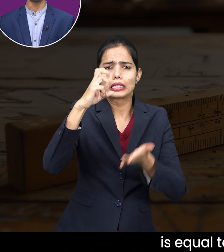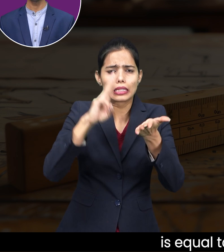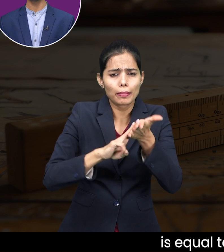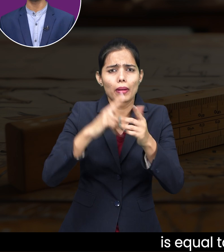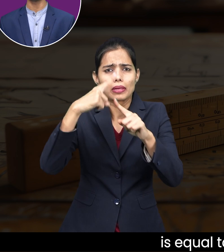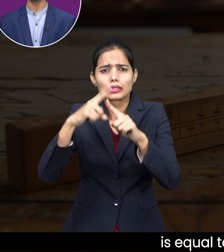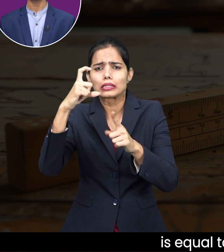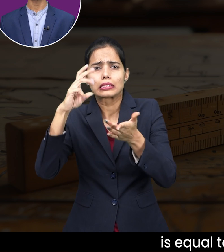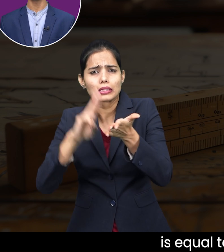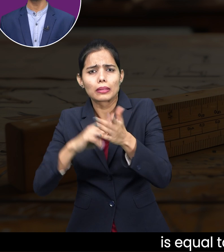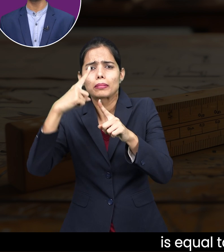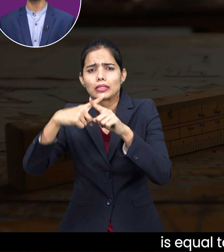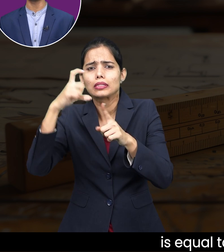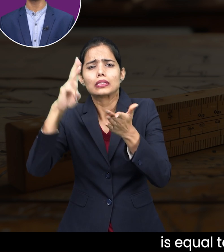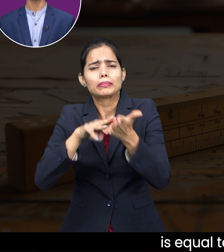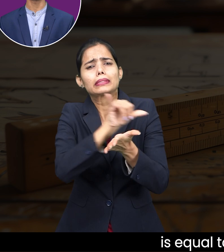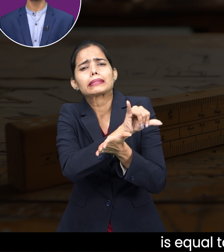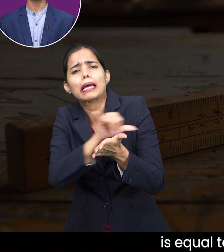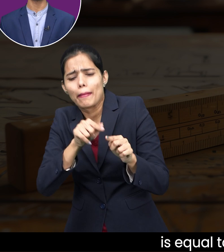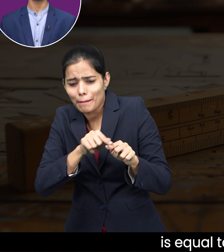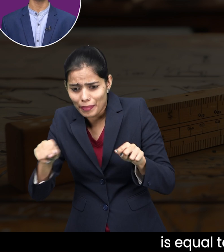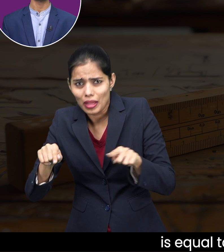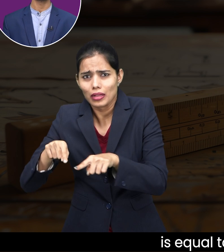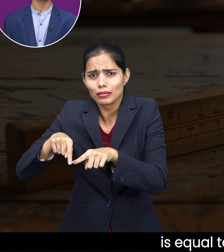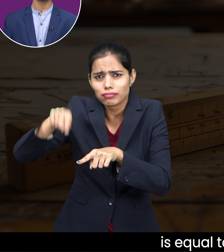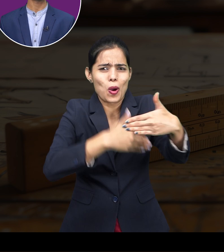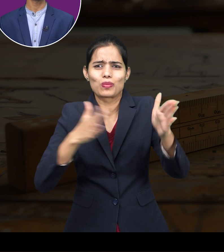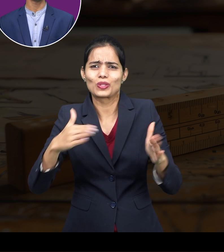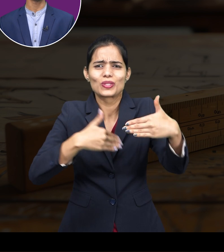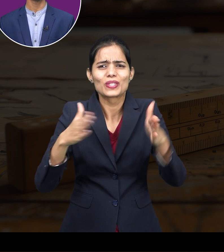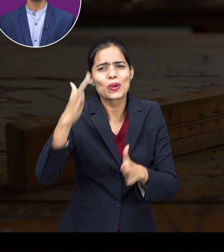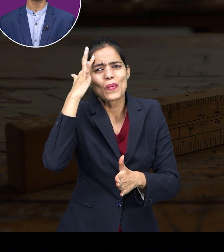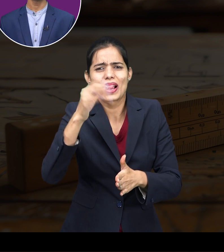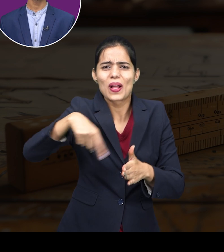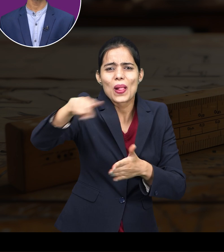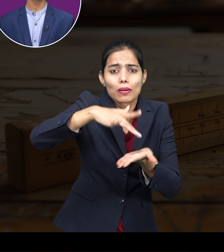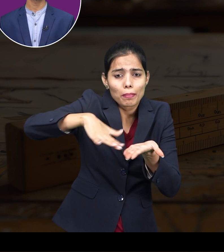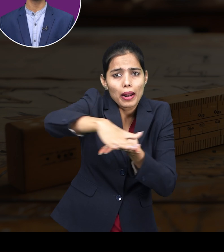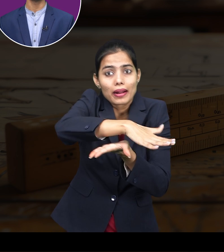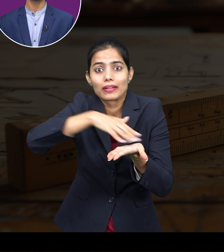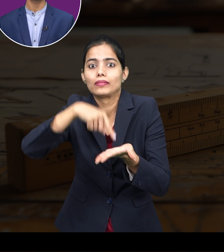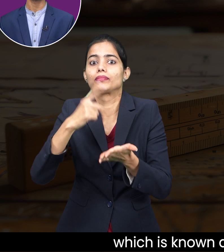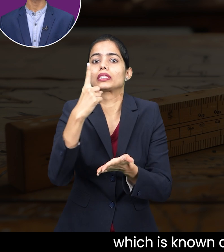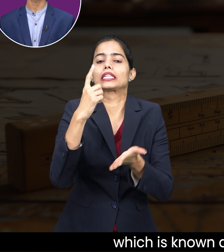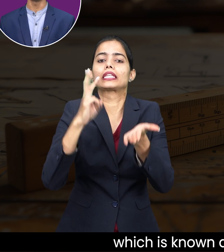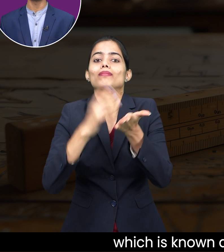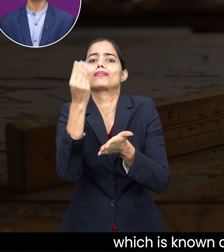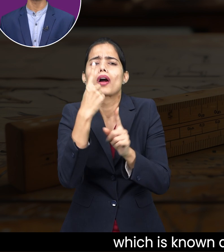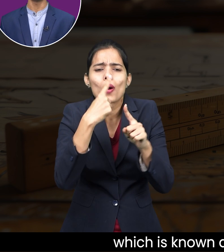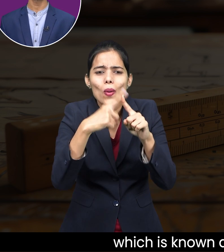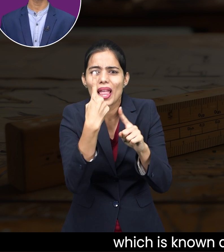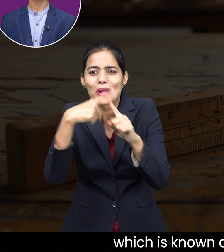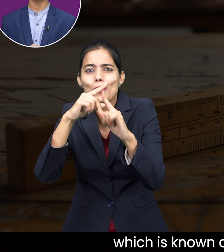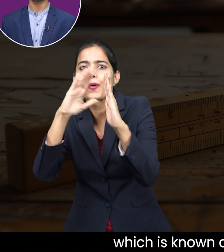1 centimeter into 1 centimeter into 1 centimeter is equal to 1 centimeter cube, which is known